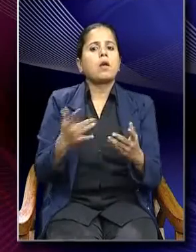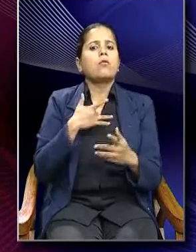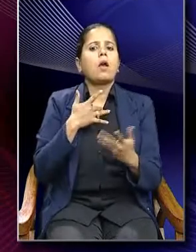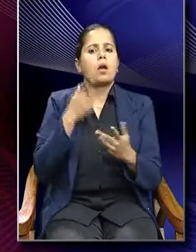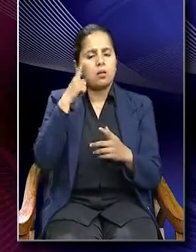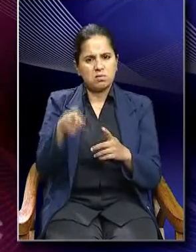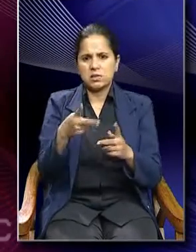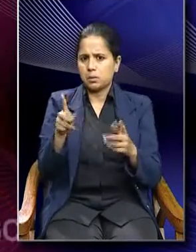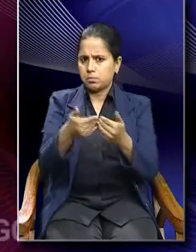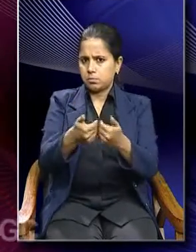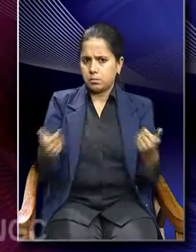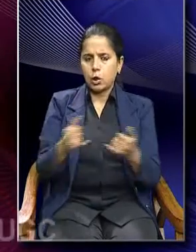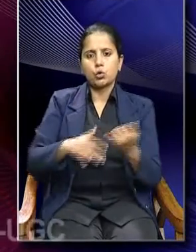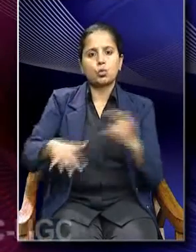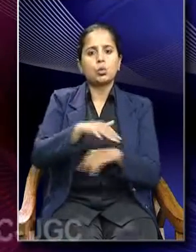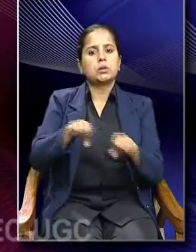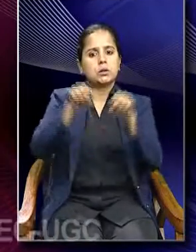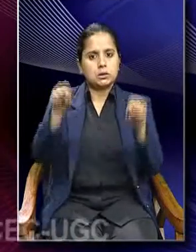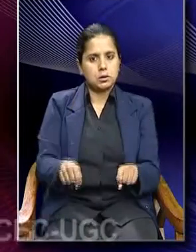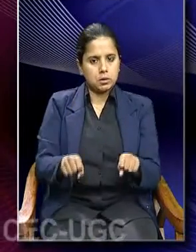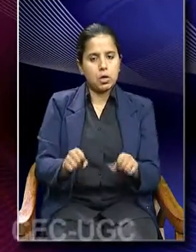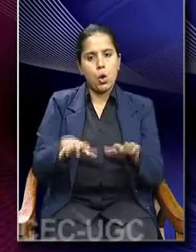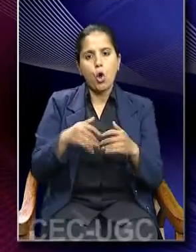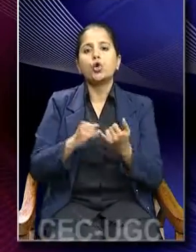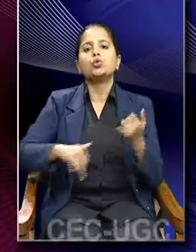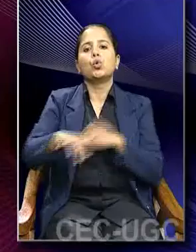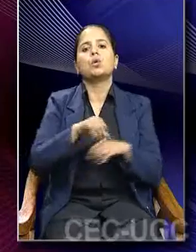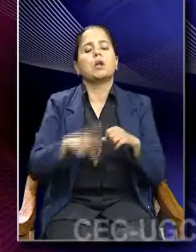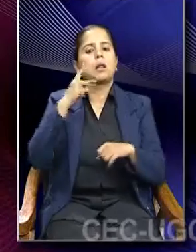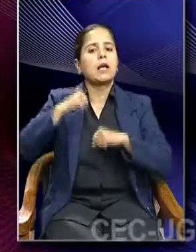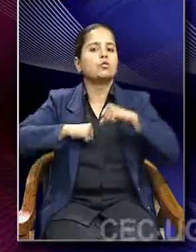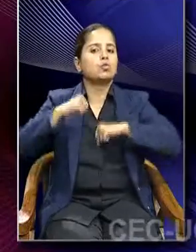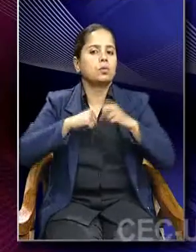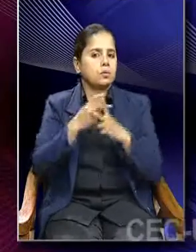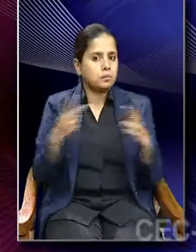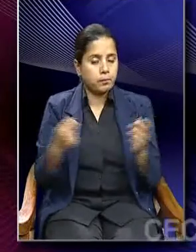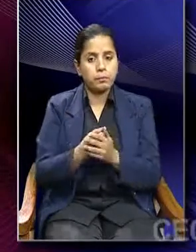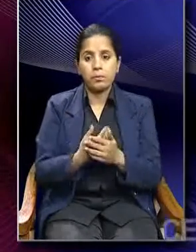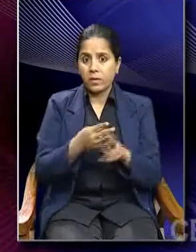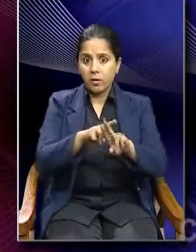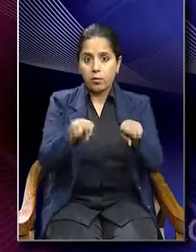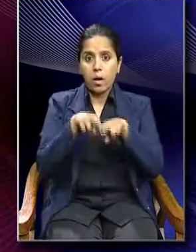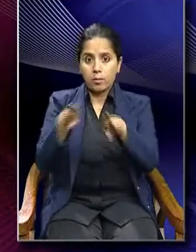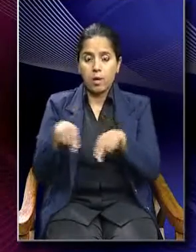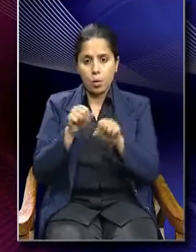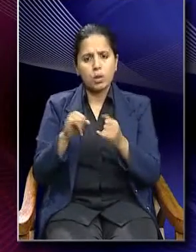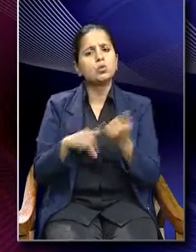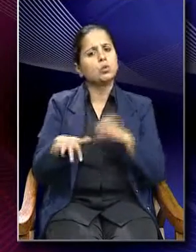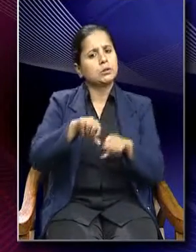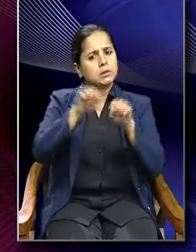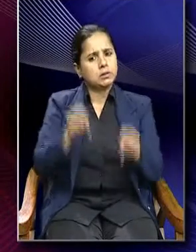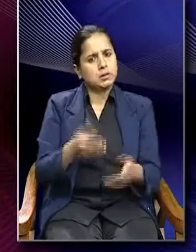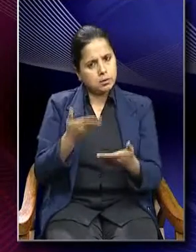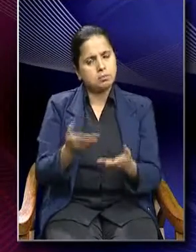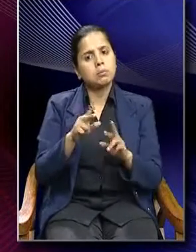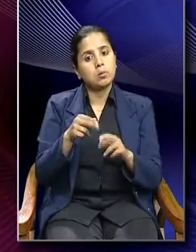distinction between social system and social structure. So, each family is a social system, and